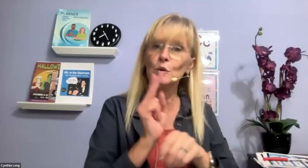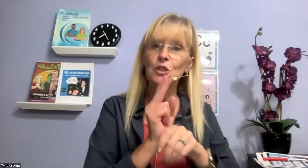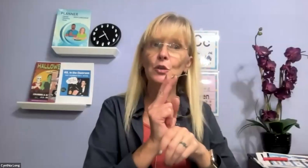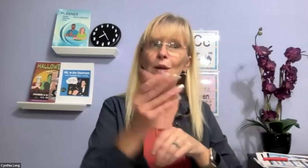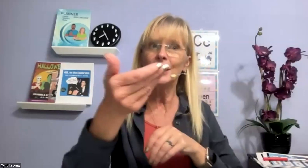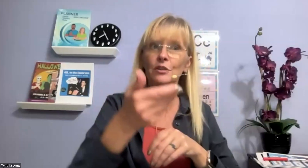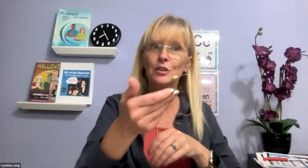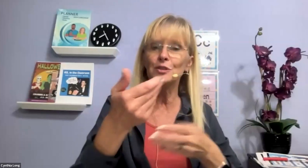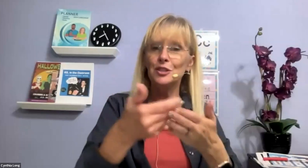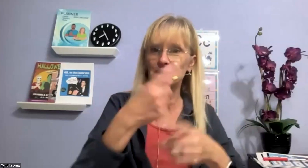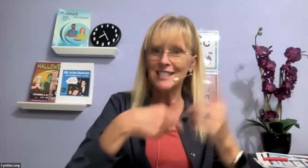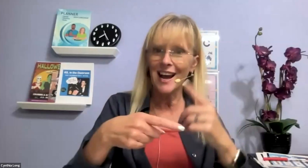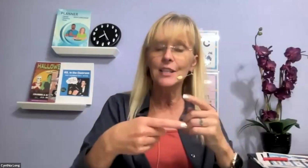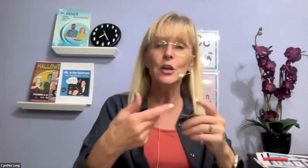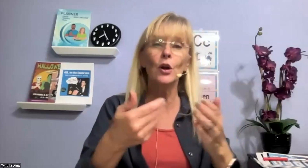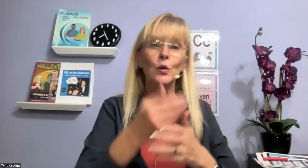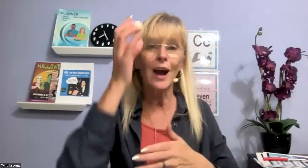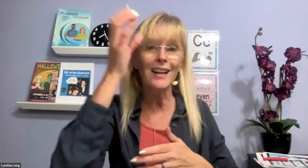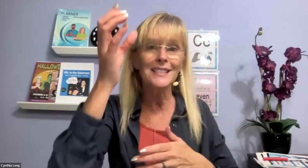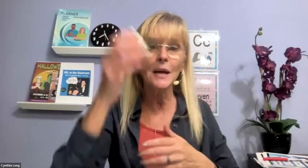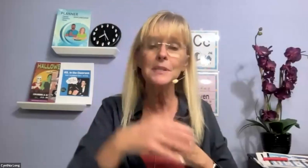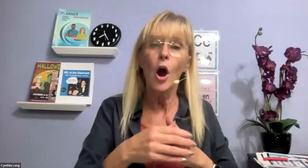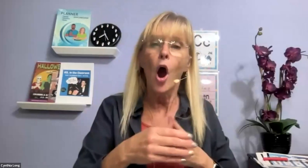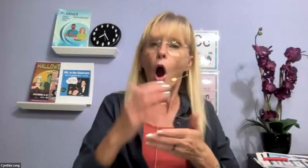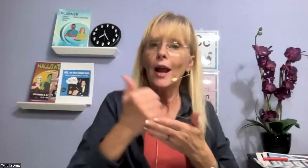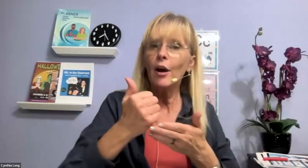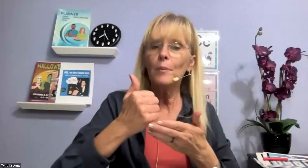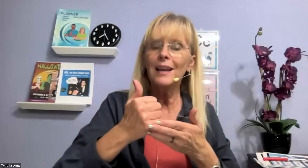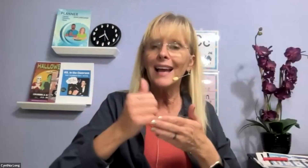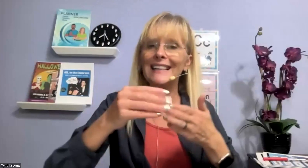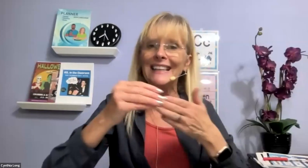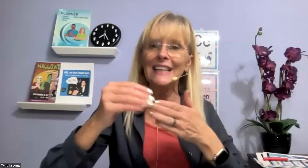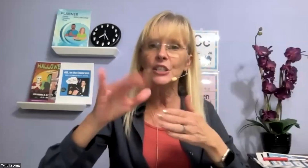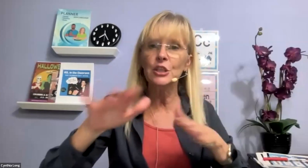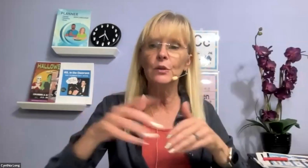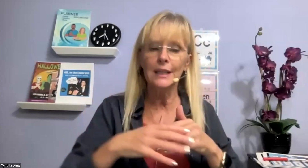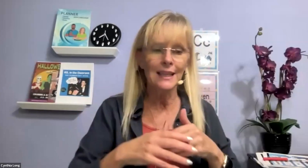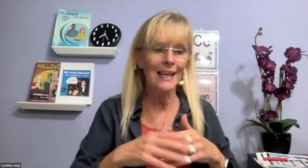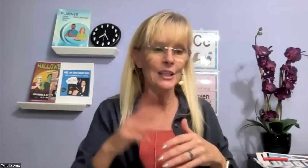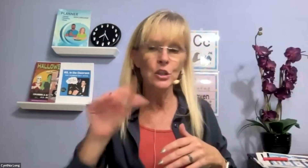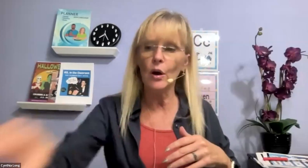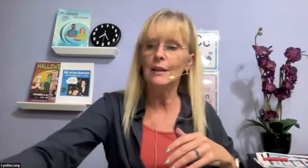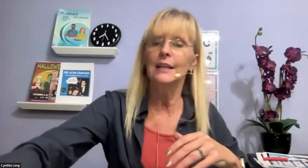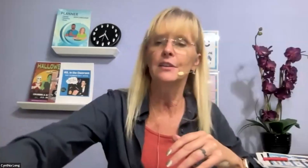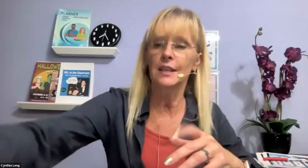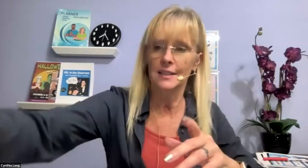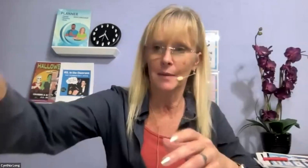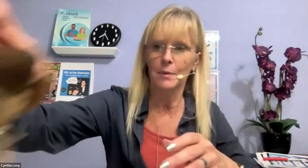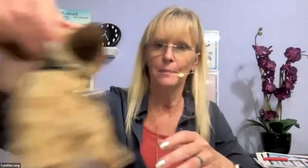used to introduce new signs or new concepts or help like lead the children. It's like the dog. Here's an example.